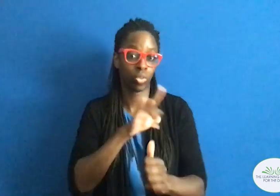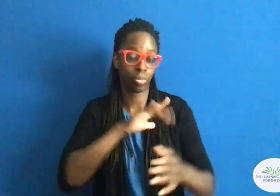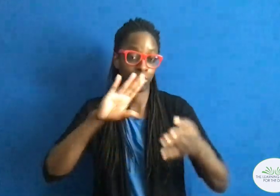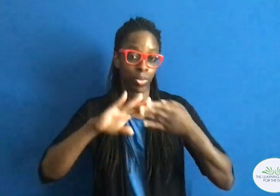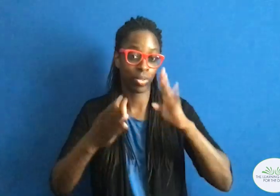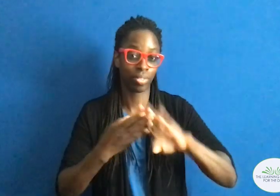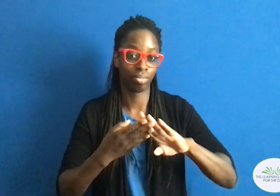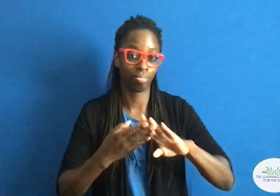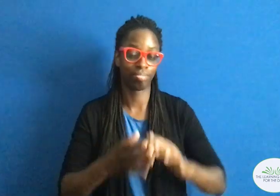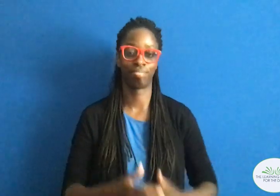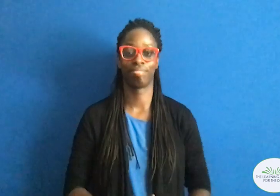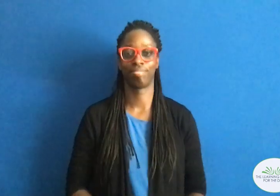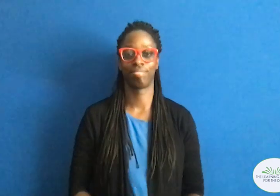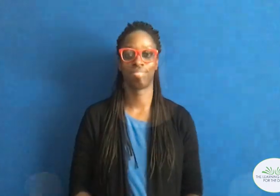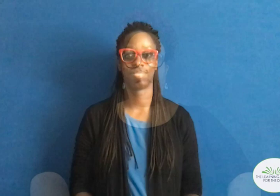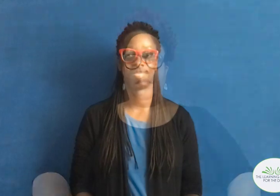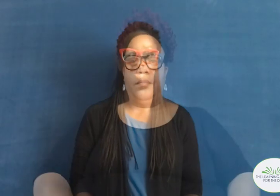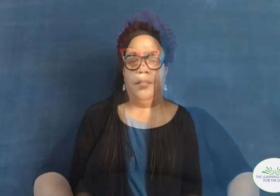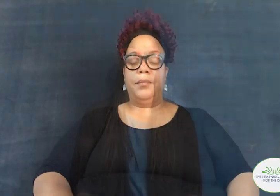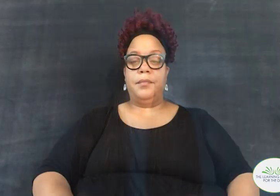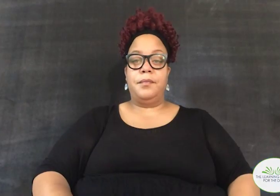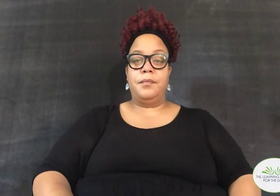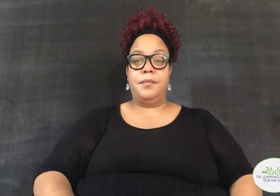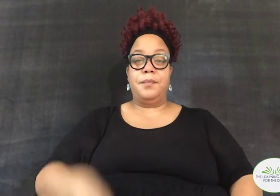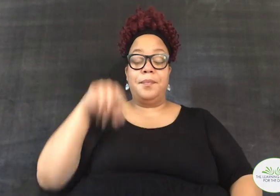and forums to create change.